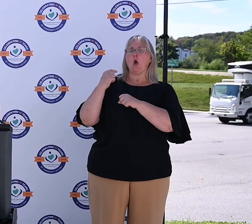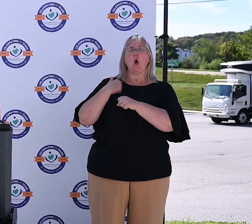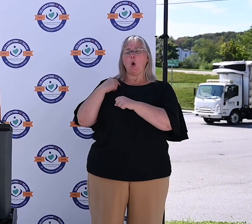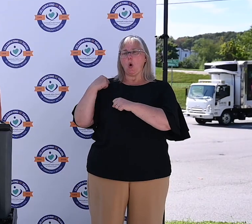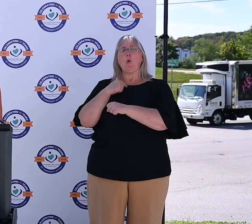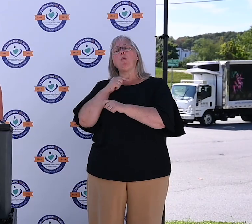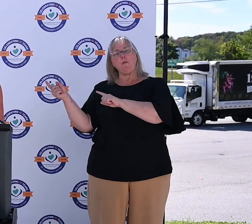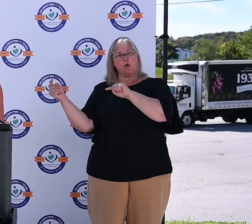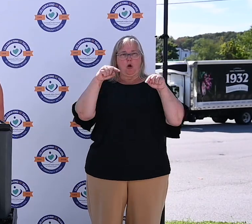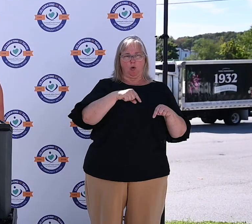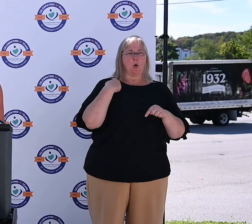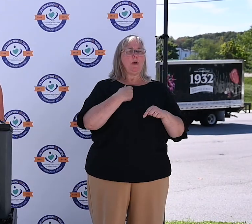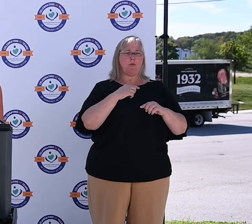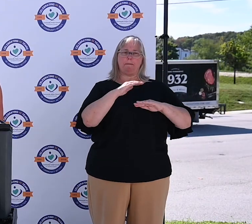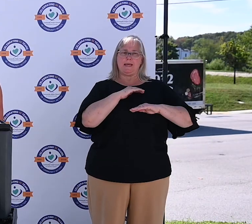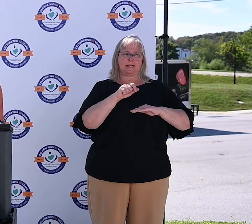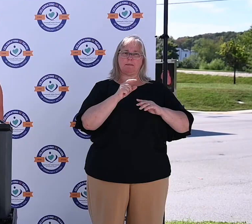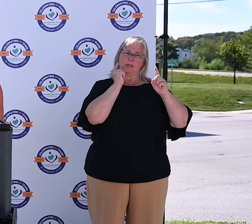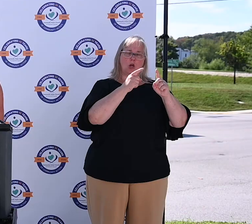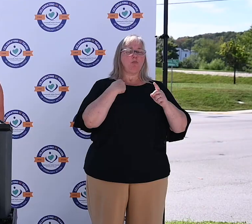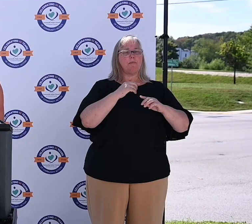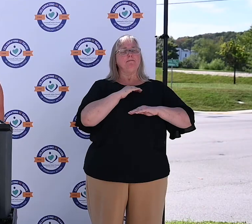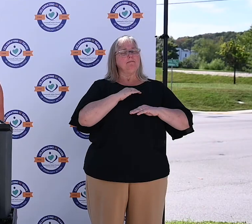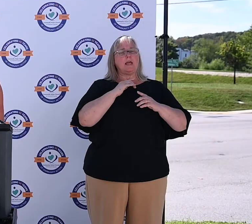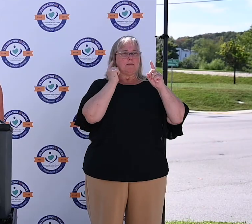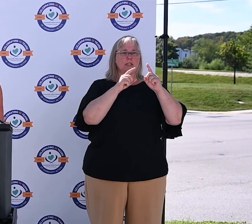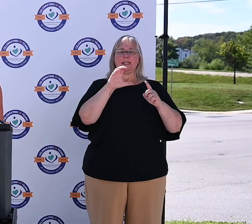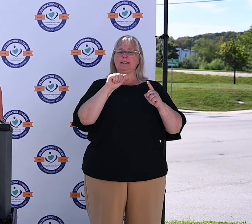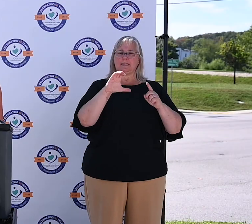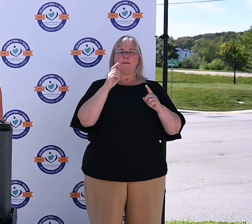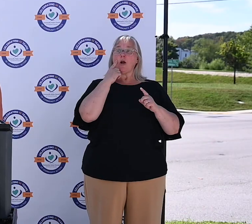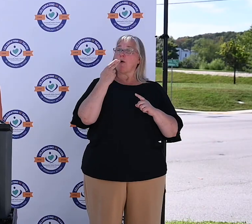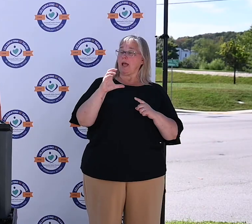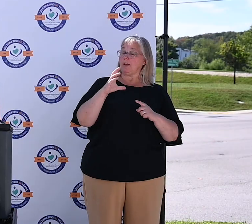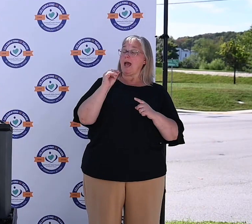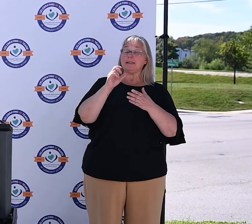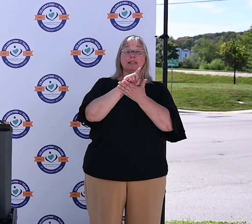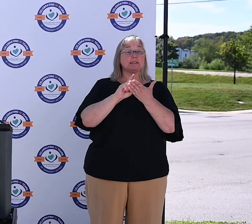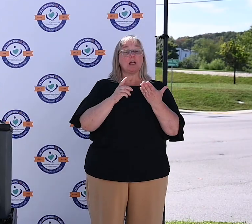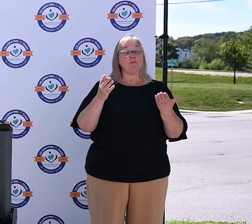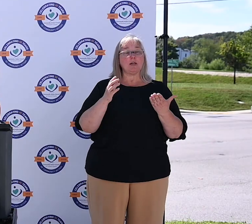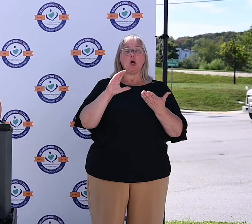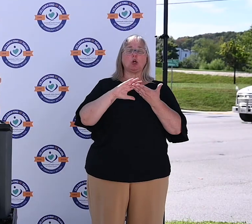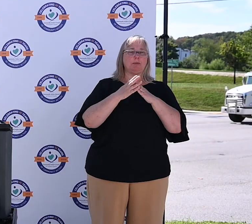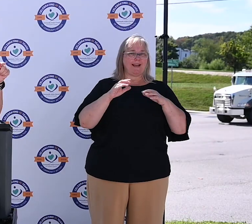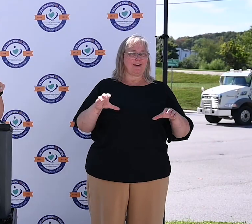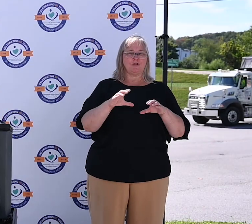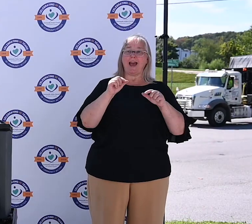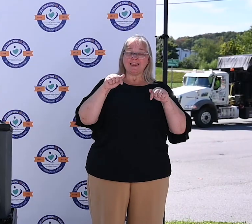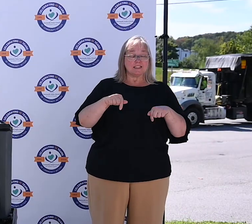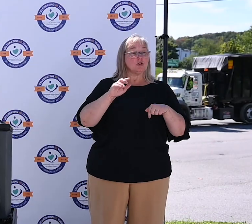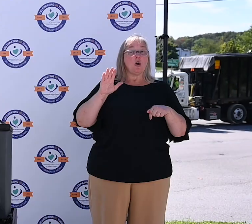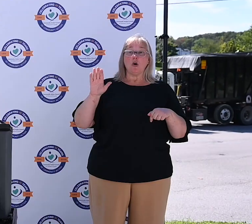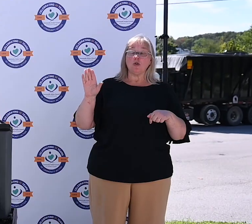go. We will meet this mission. We will fulfill the mission of CAC of Howard County and the design of community action. And this is